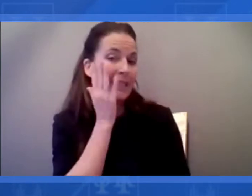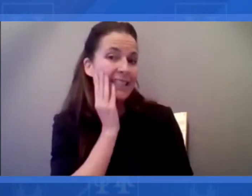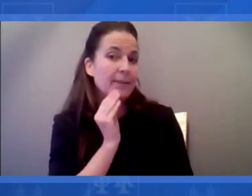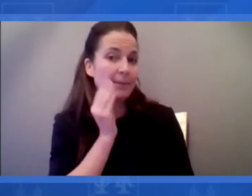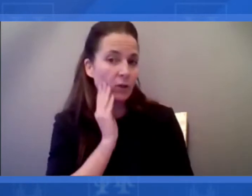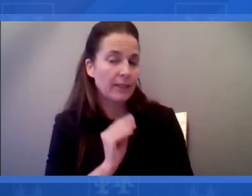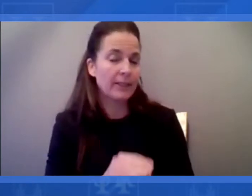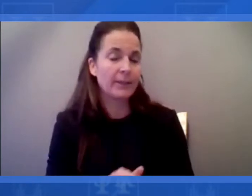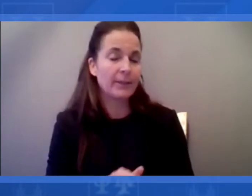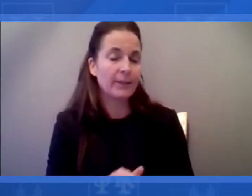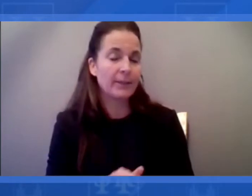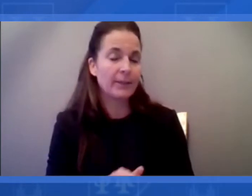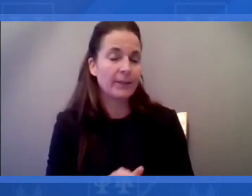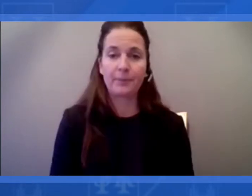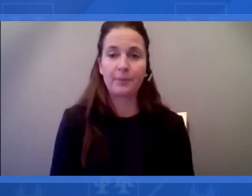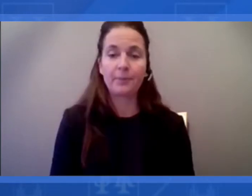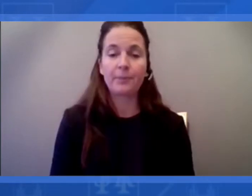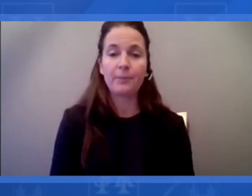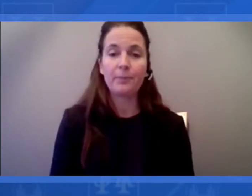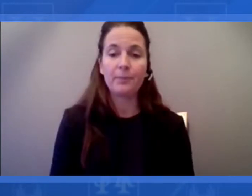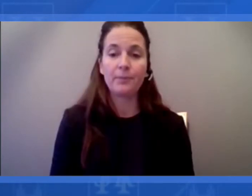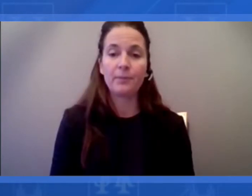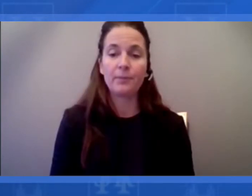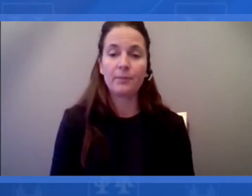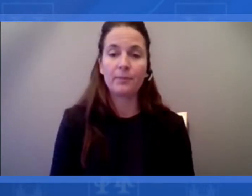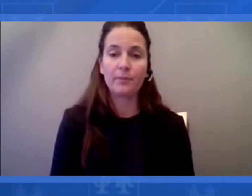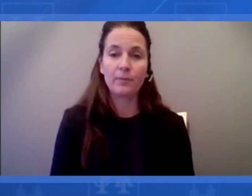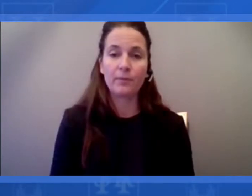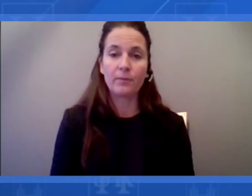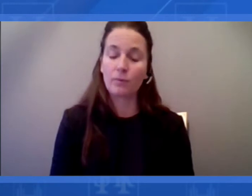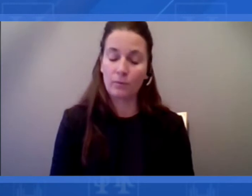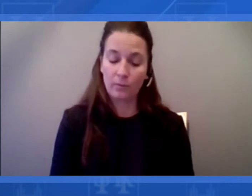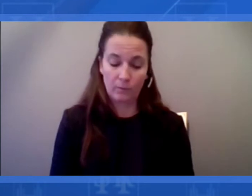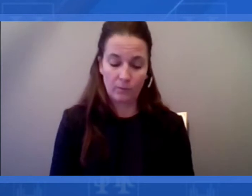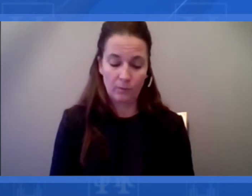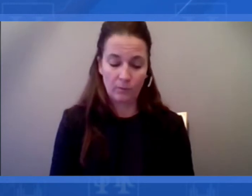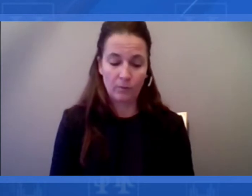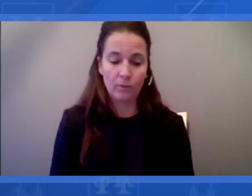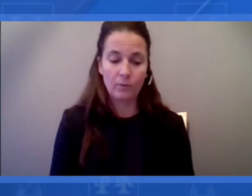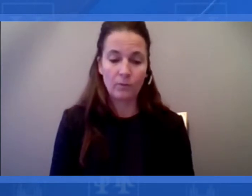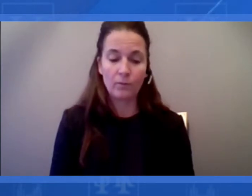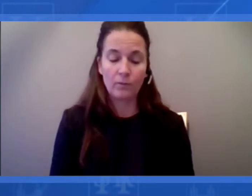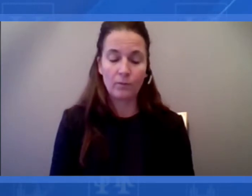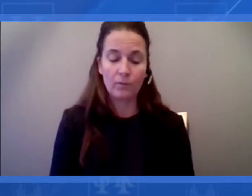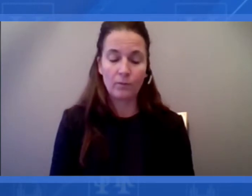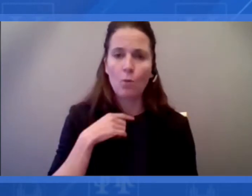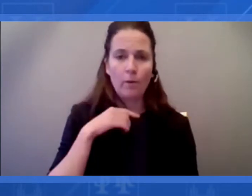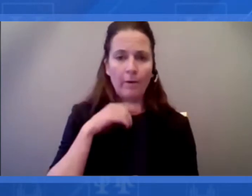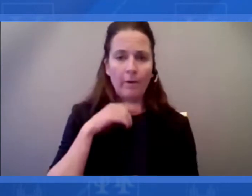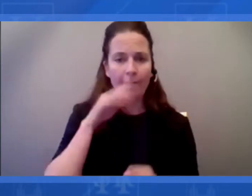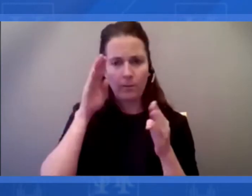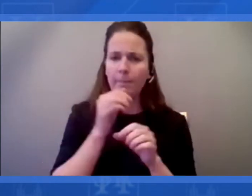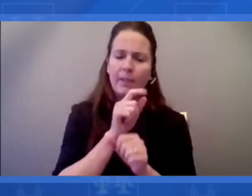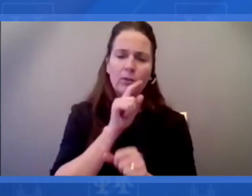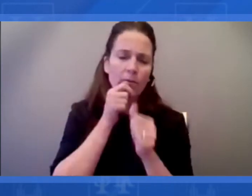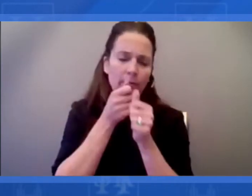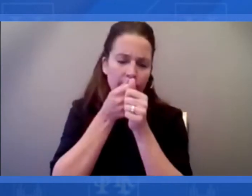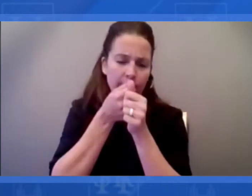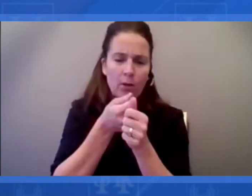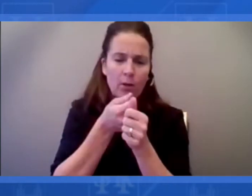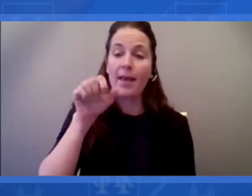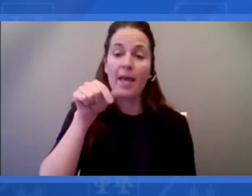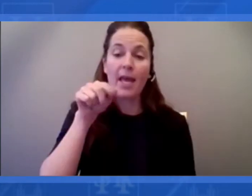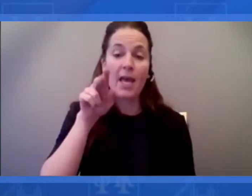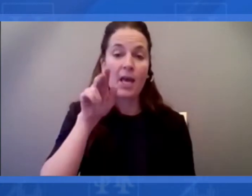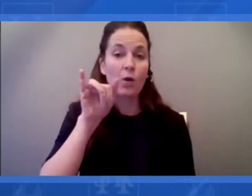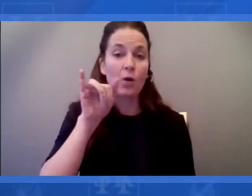One of these 6 guiding principles focuses on honoring equity, diversity, and inclusion within our